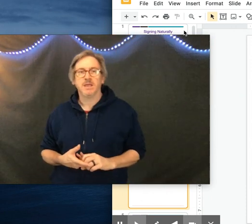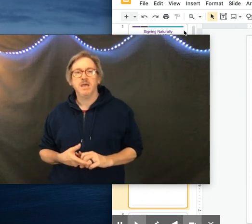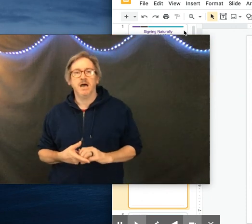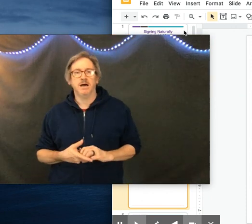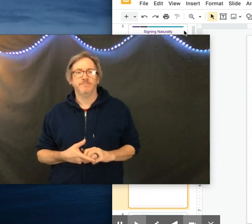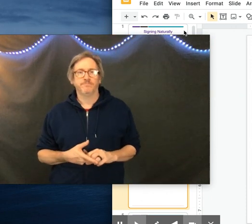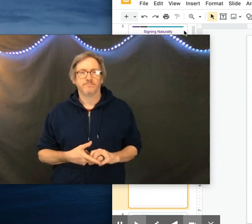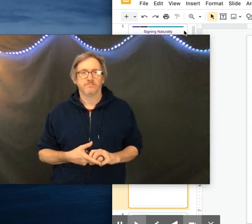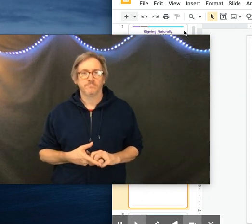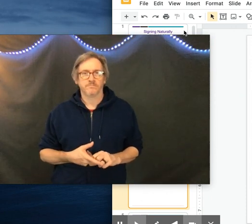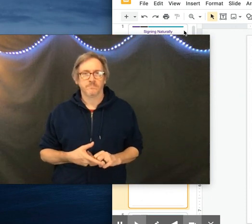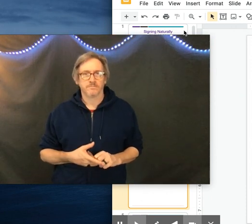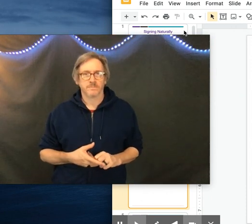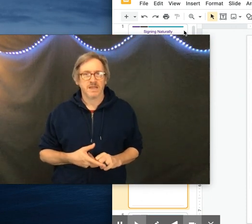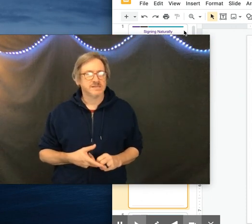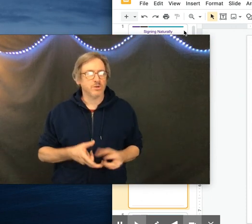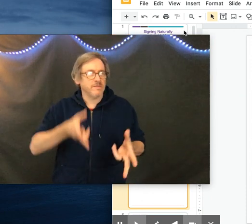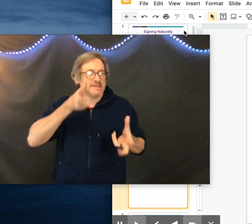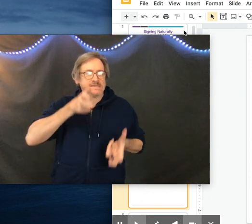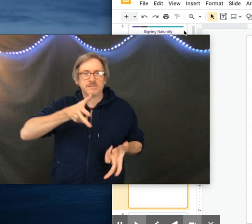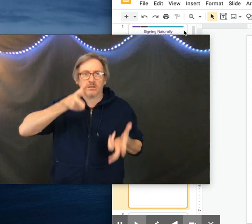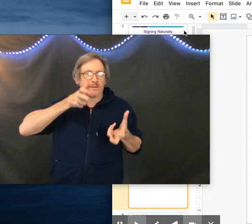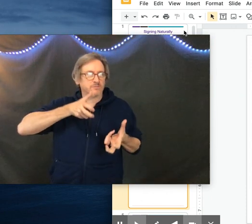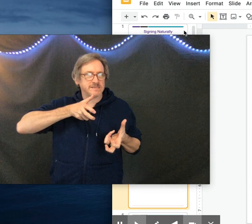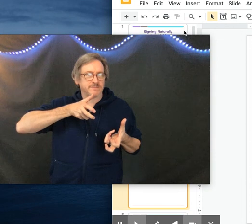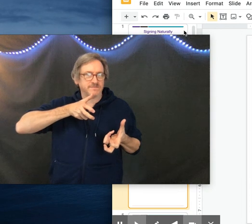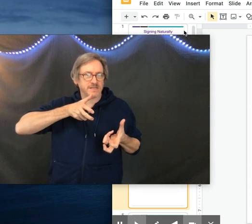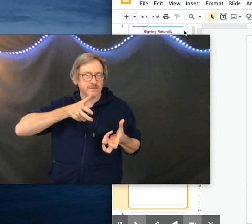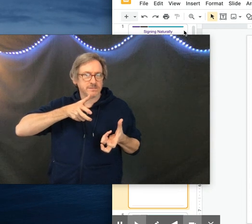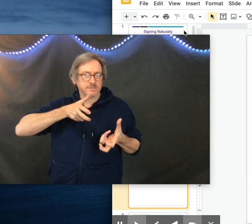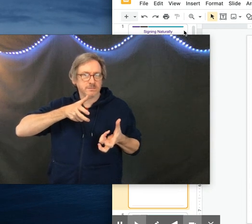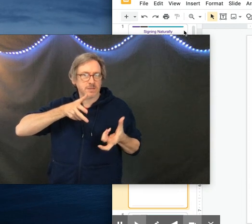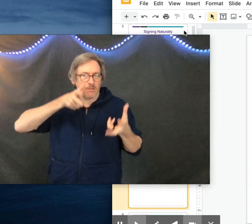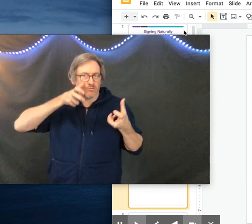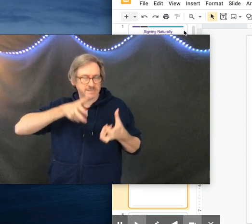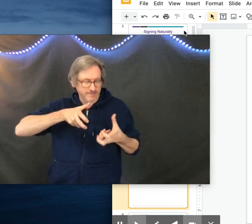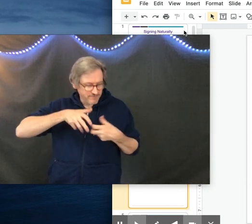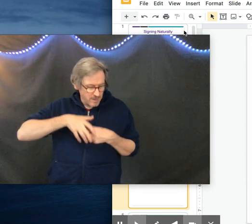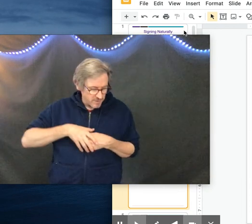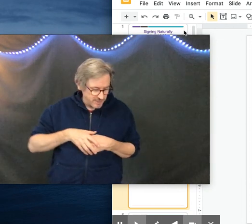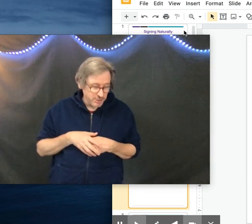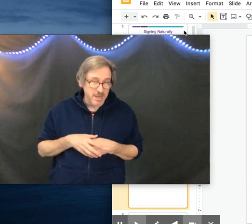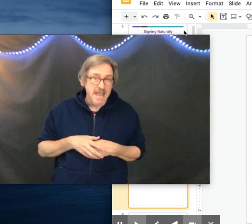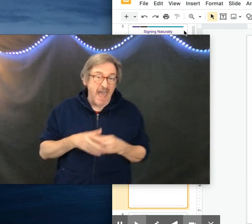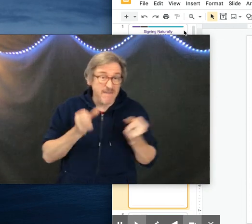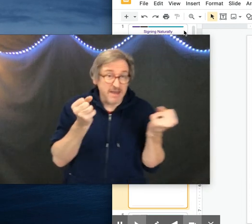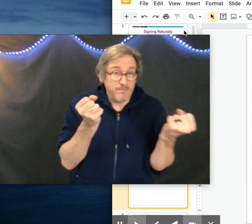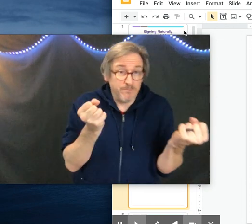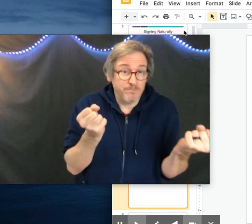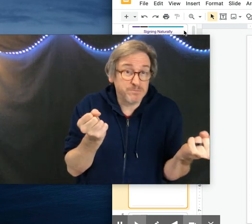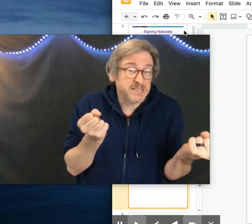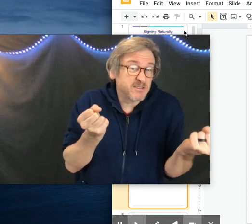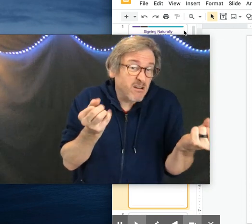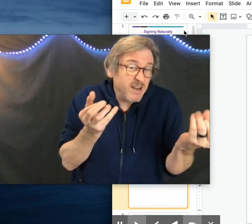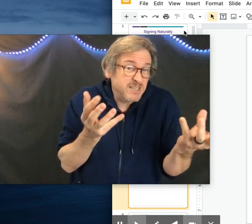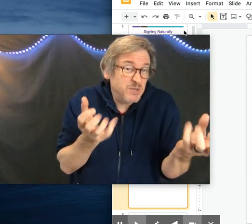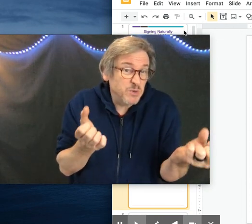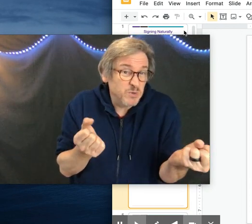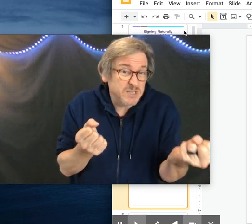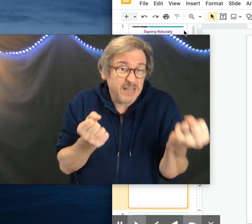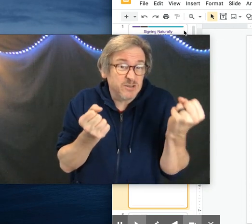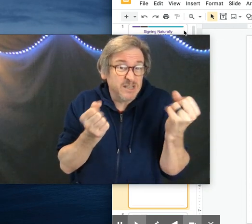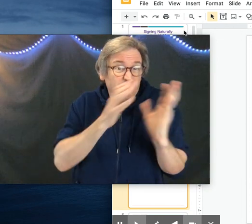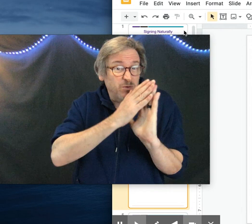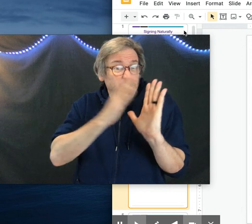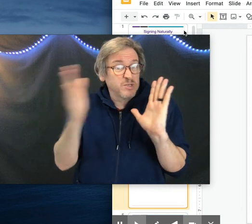Anyway, um, so this is all about receptive skills, receptive comprehension, and then starting